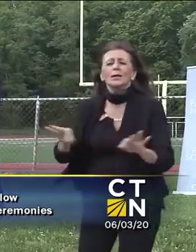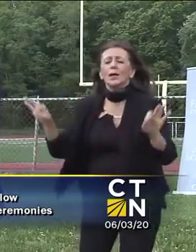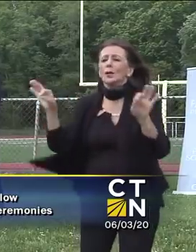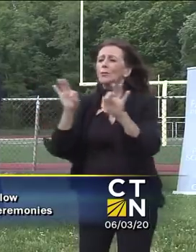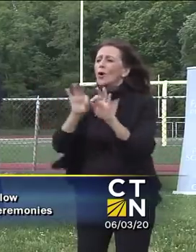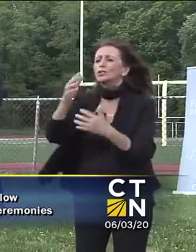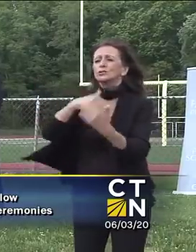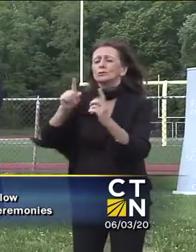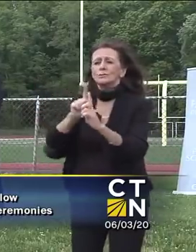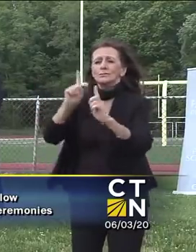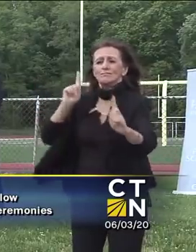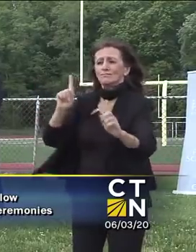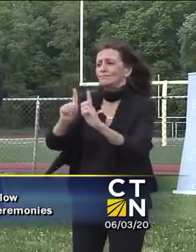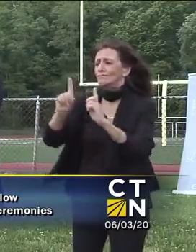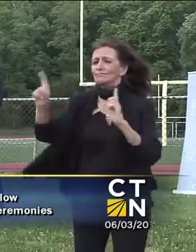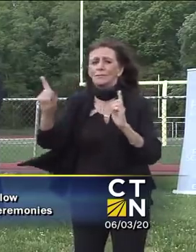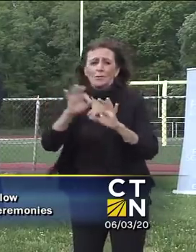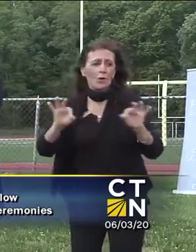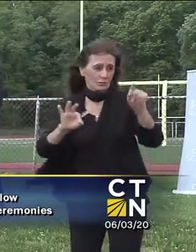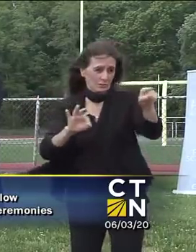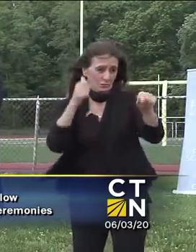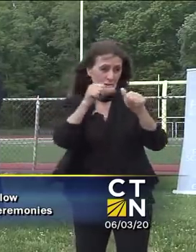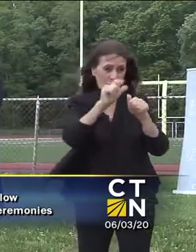guys. Don't forget that over here.